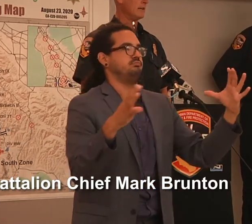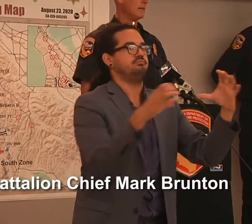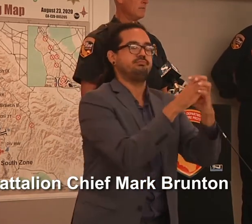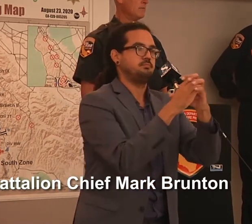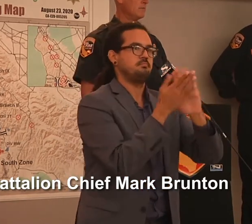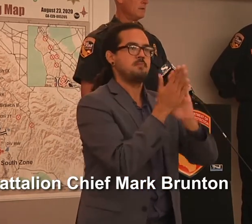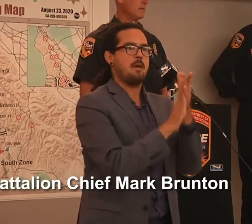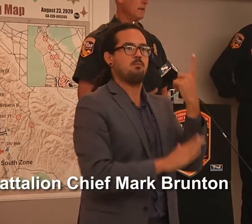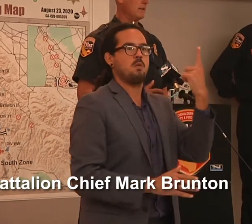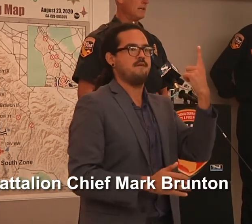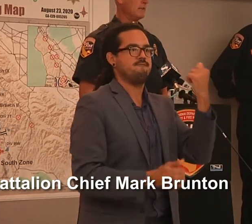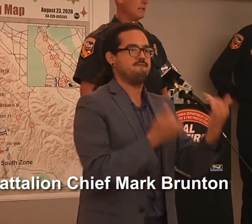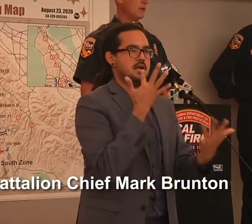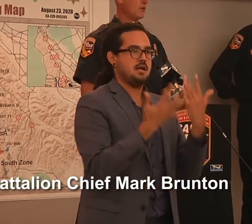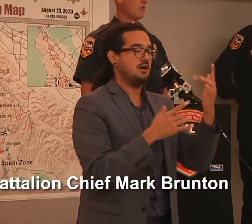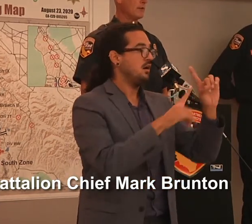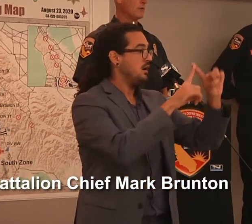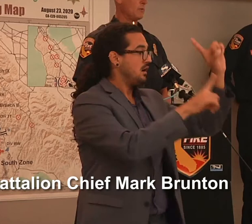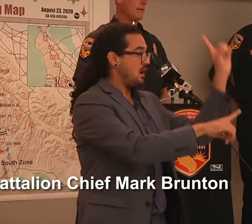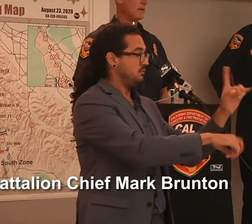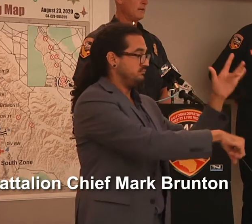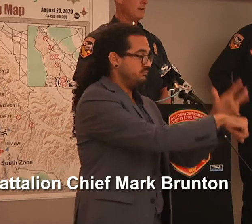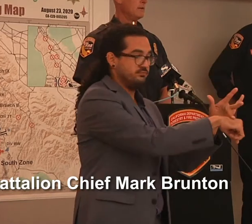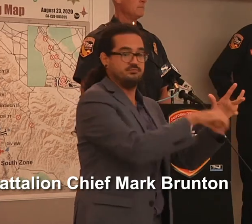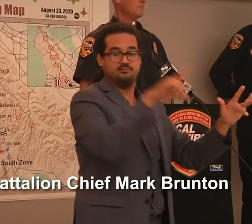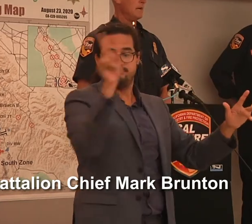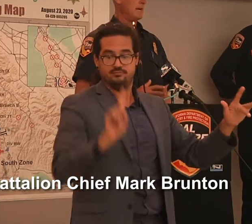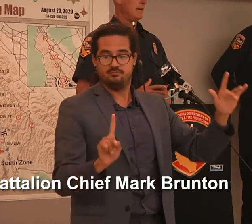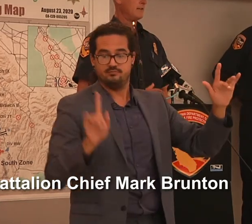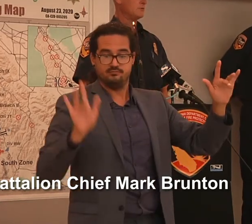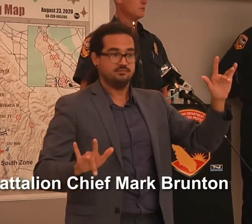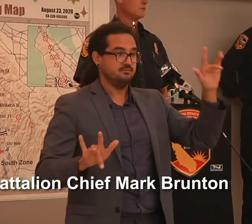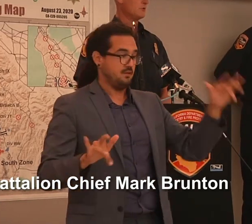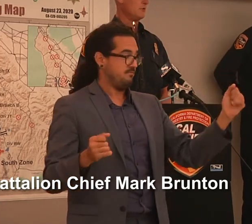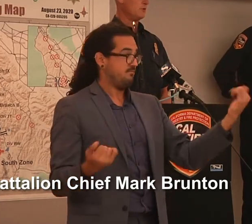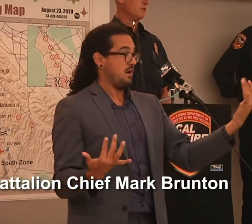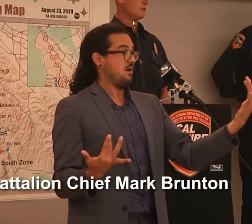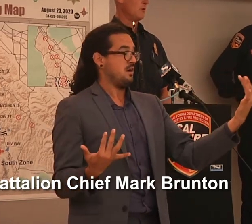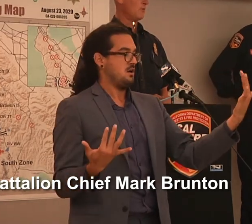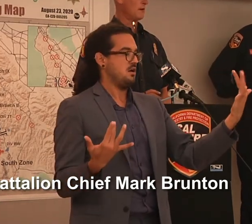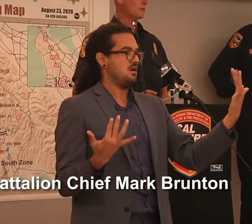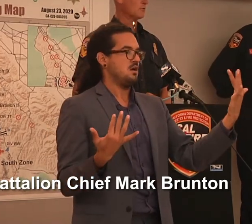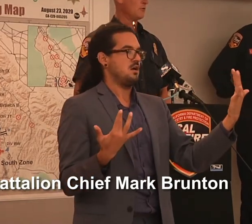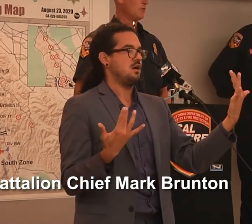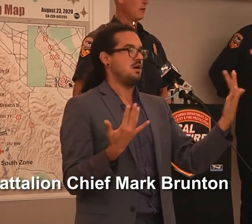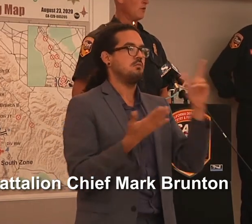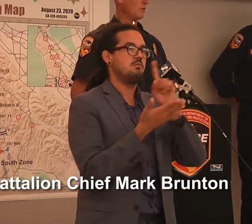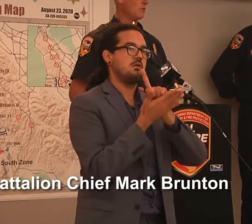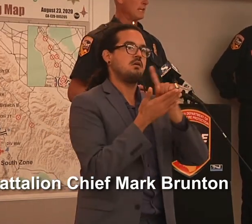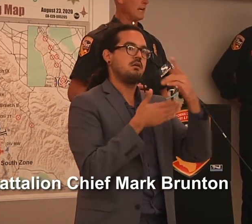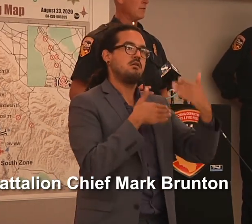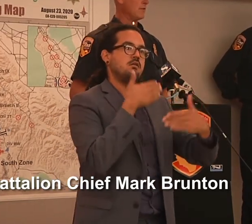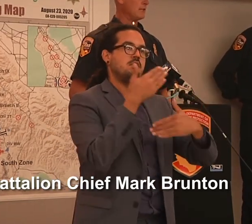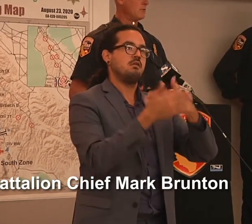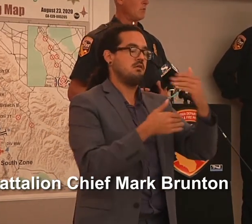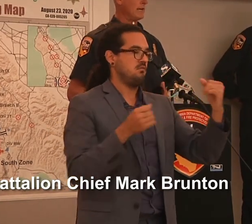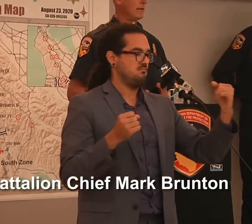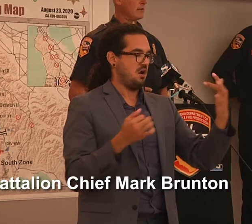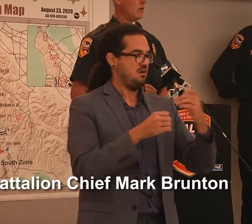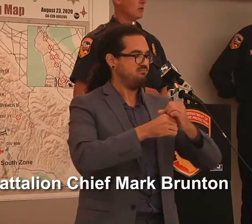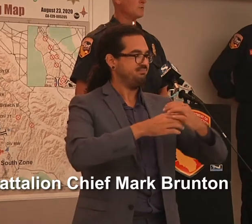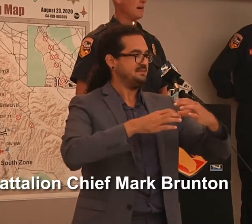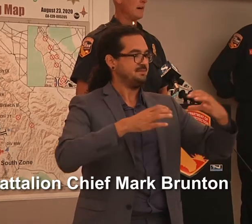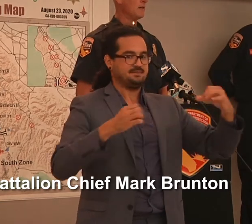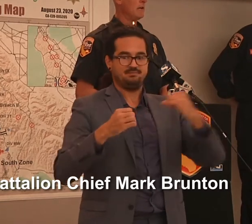lightning event that occurred early in the week. As those small fires grew, they all grew together into